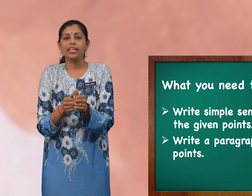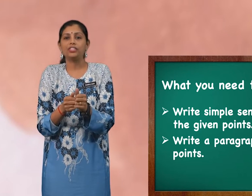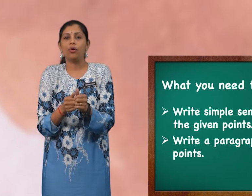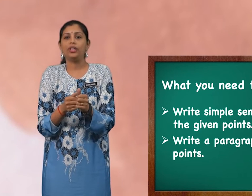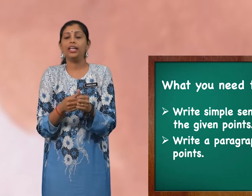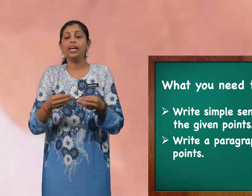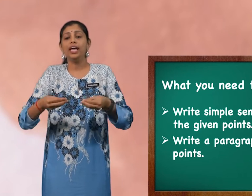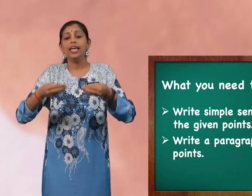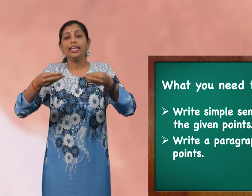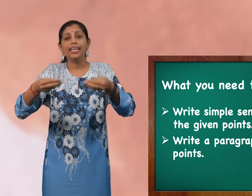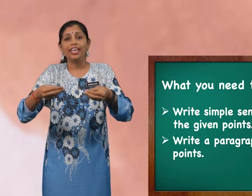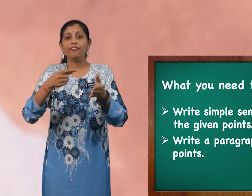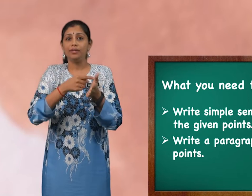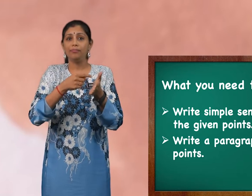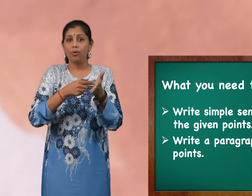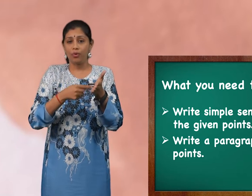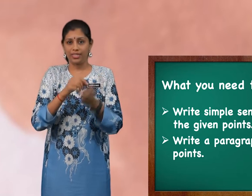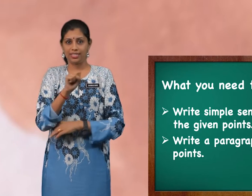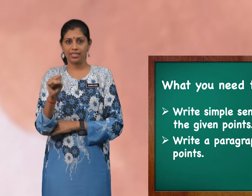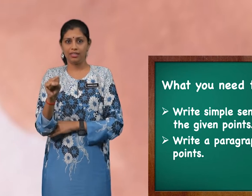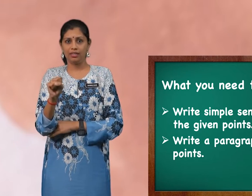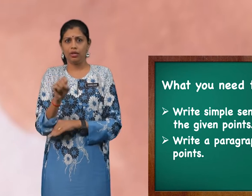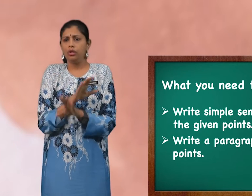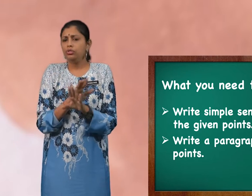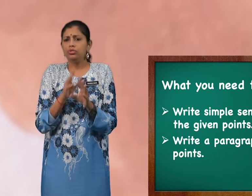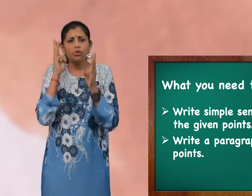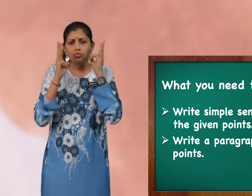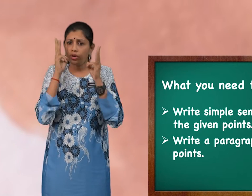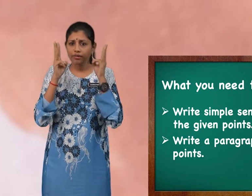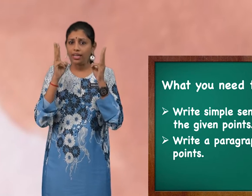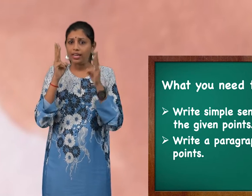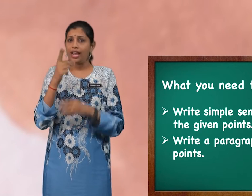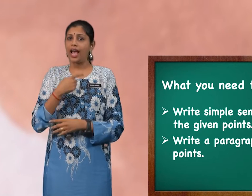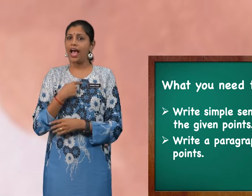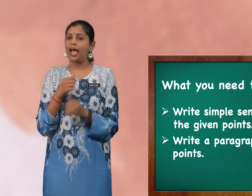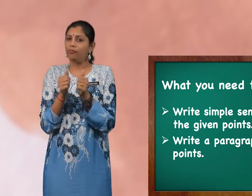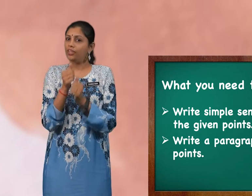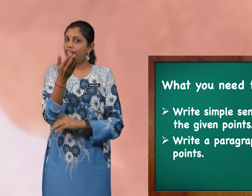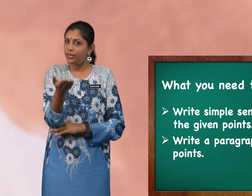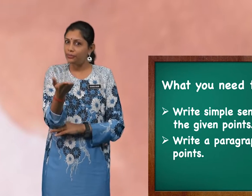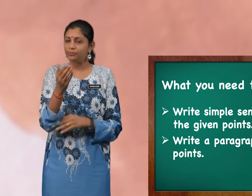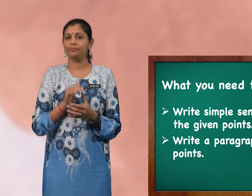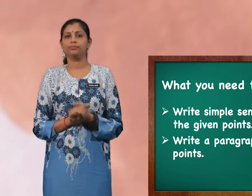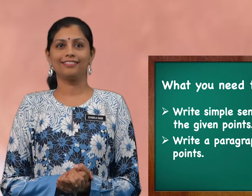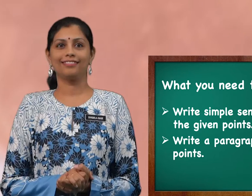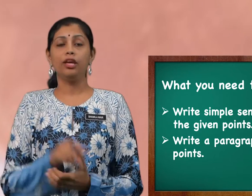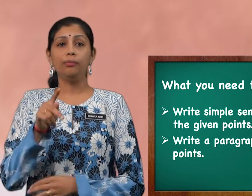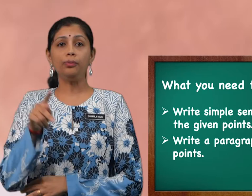based on the given points. Don't worry, I'm with you.